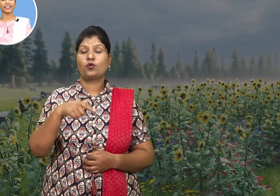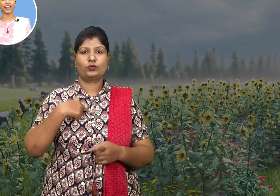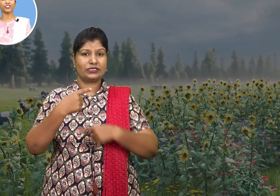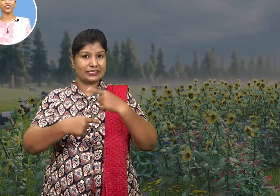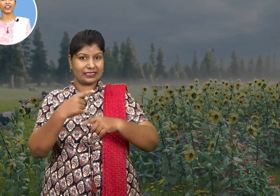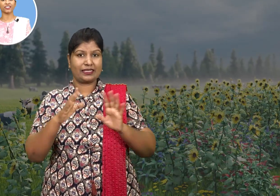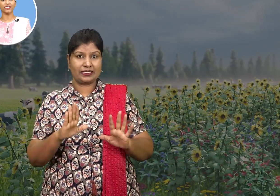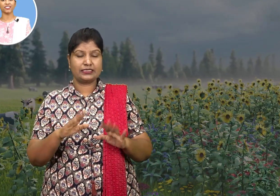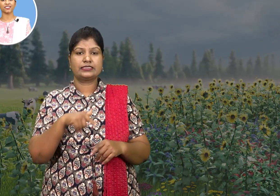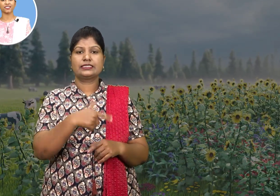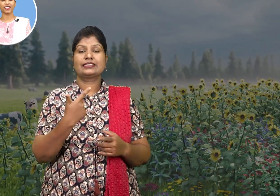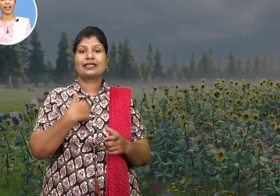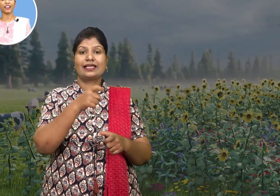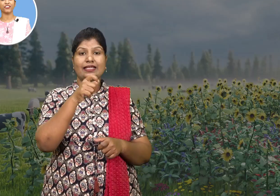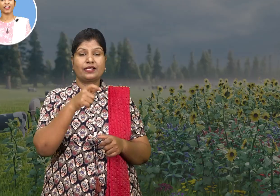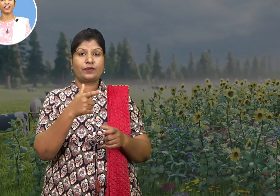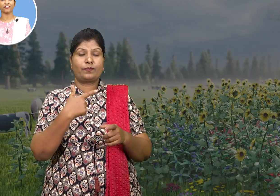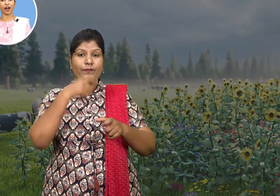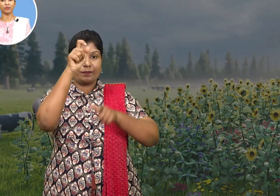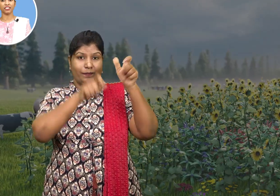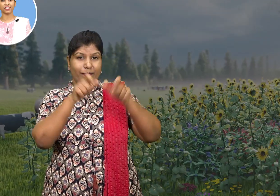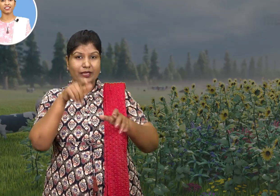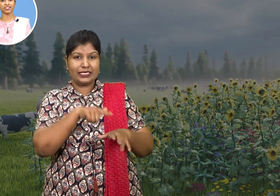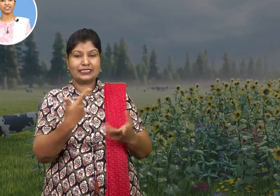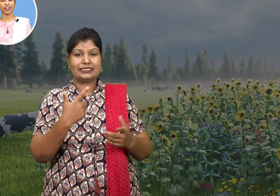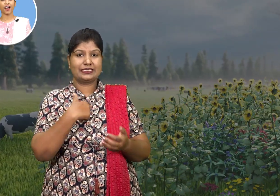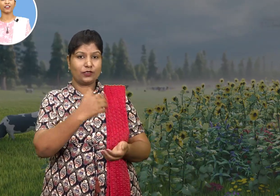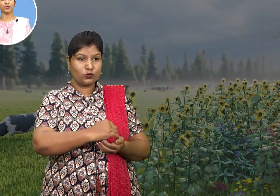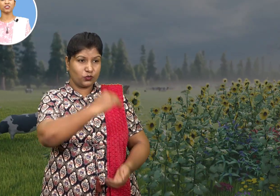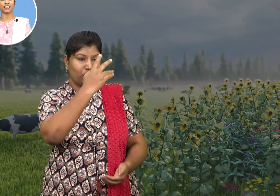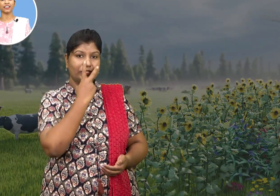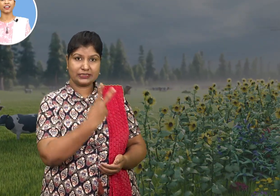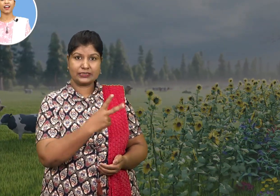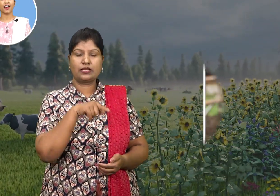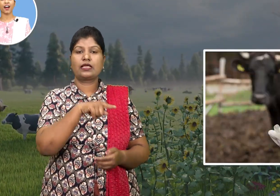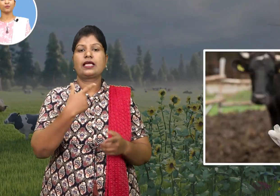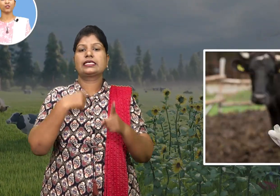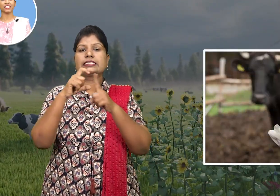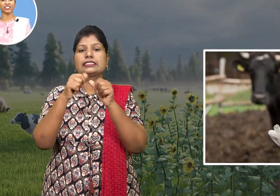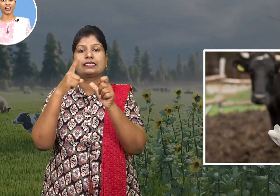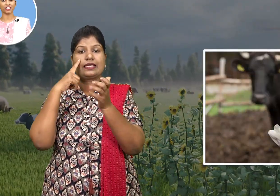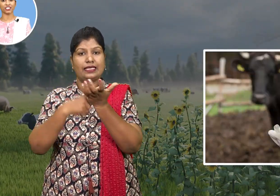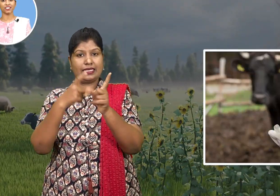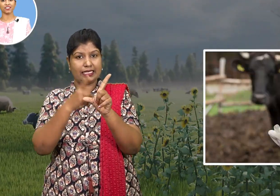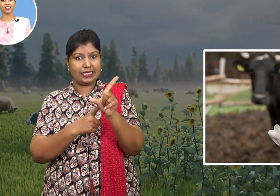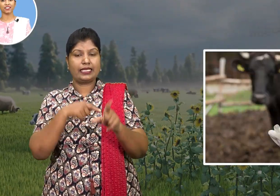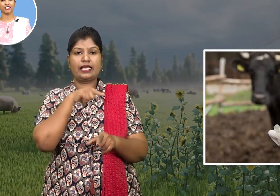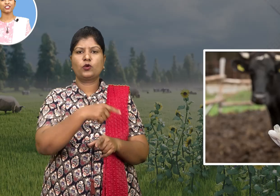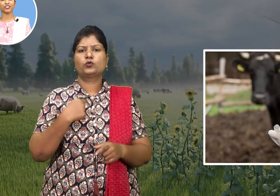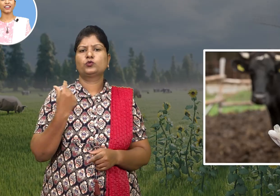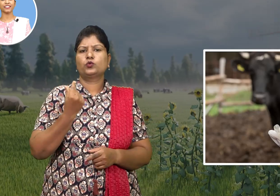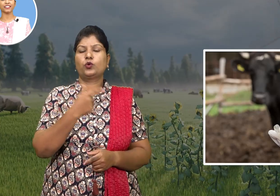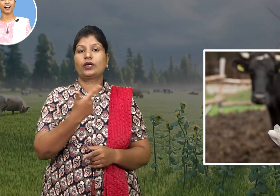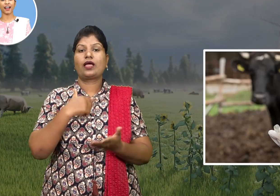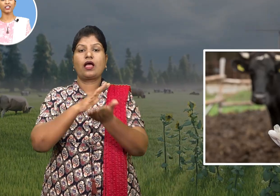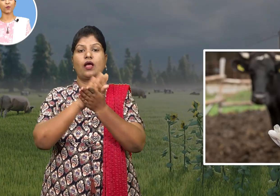Nowadays, cattle rearers and dairy farmers are using hormone injections